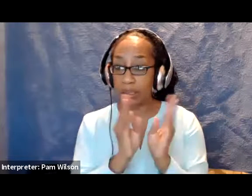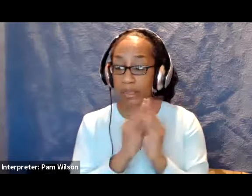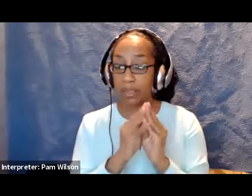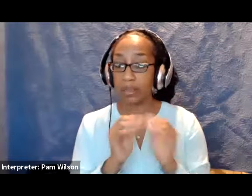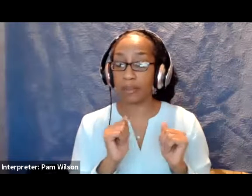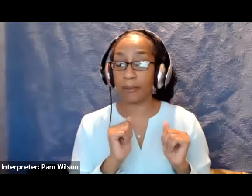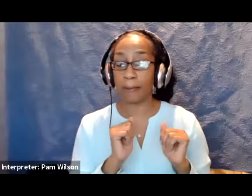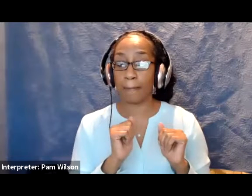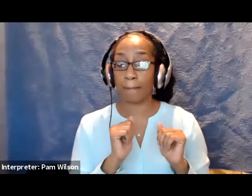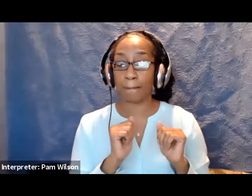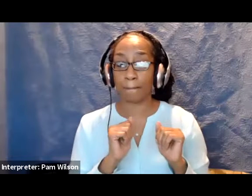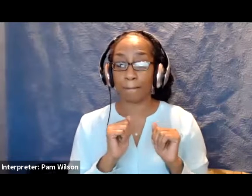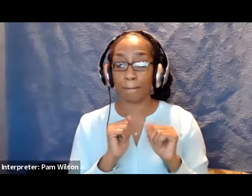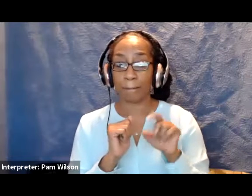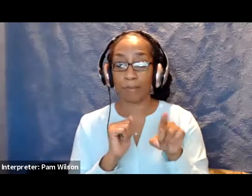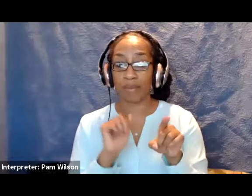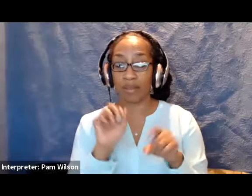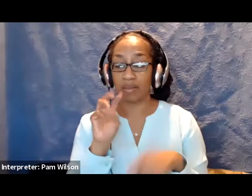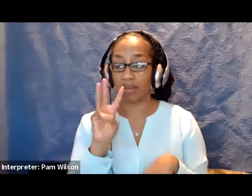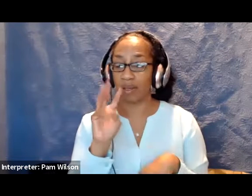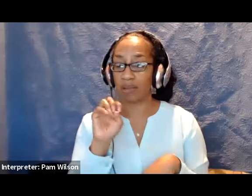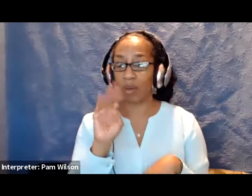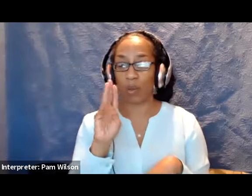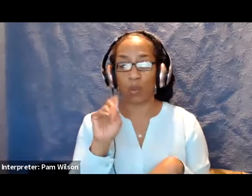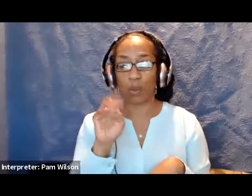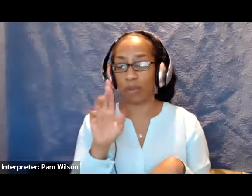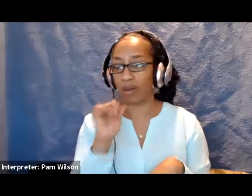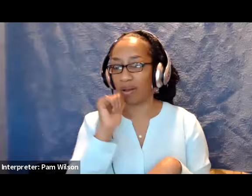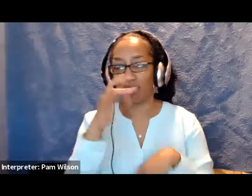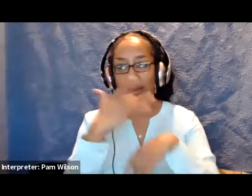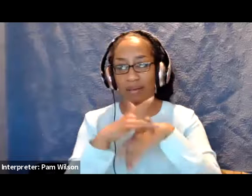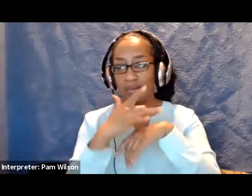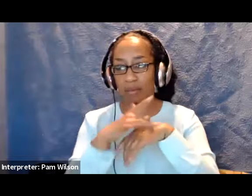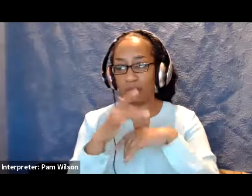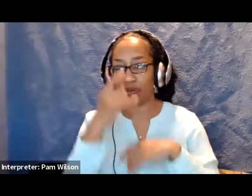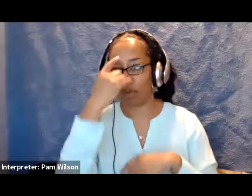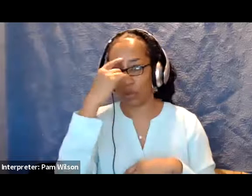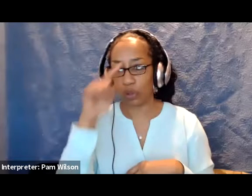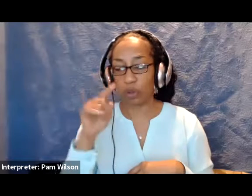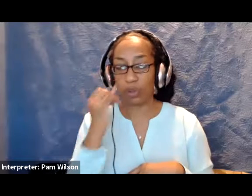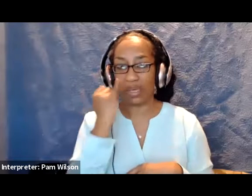Obviously, this webinar function is not going to be available to you.